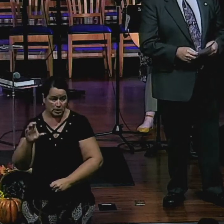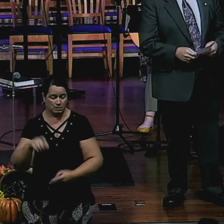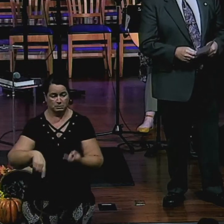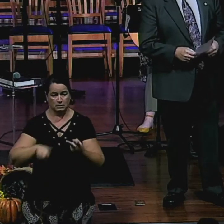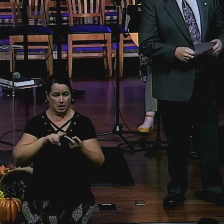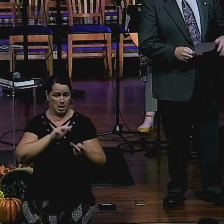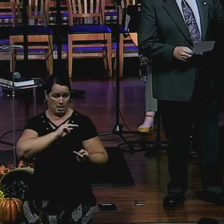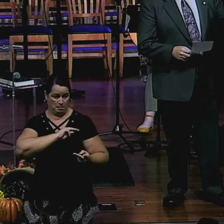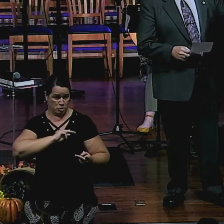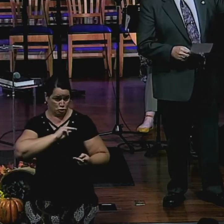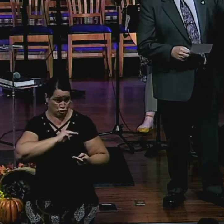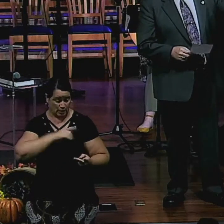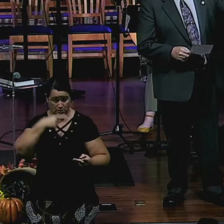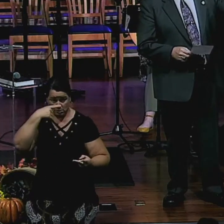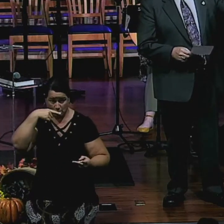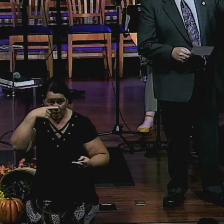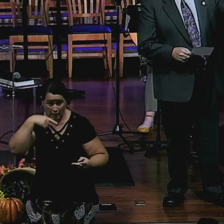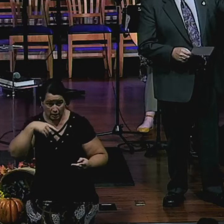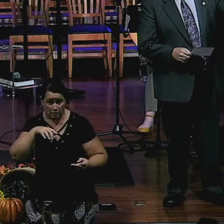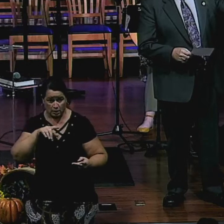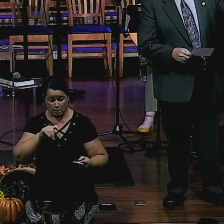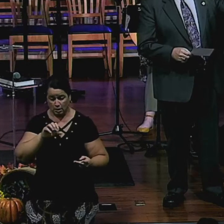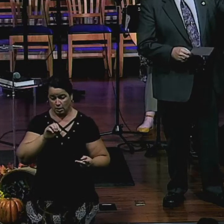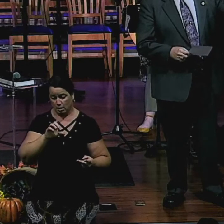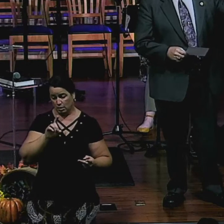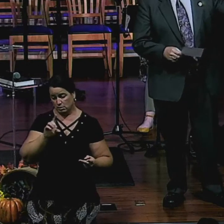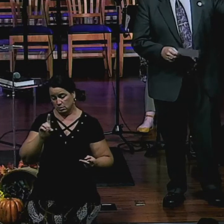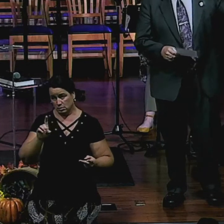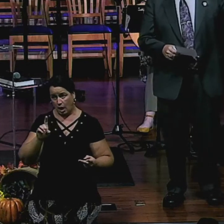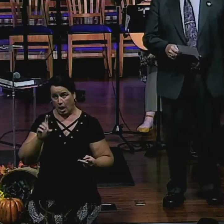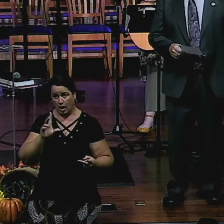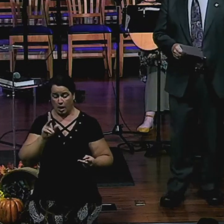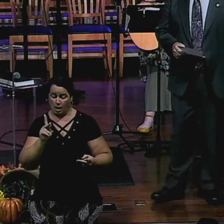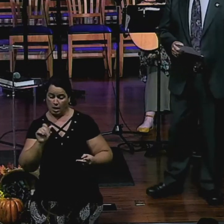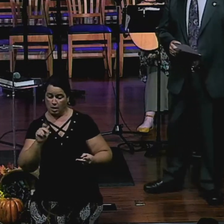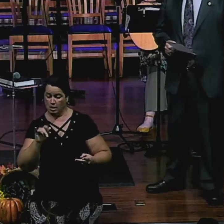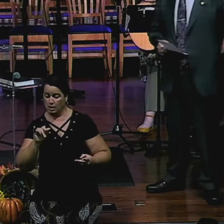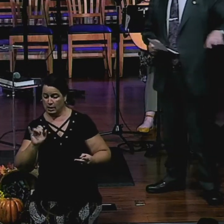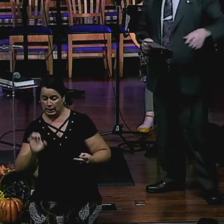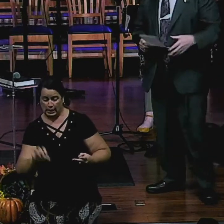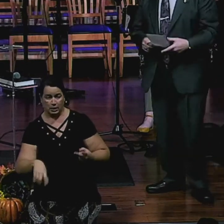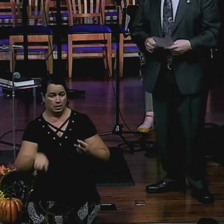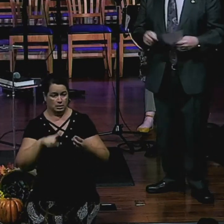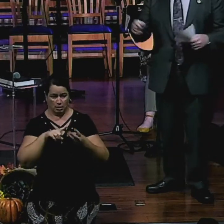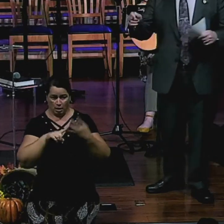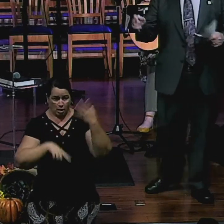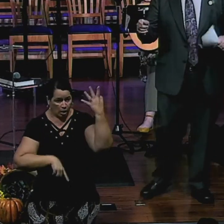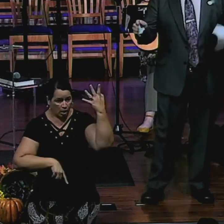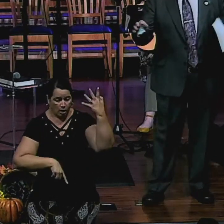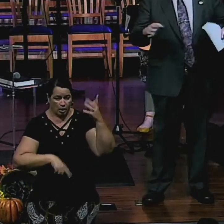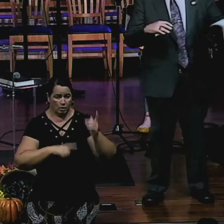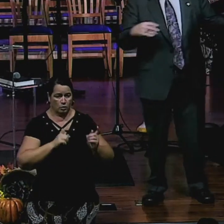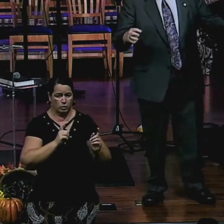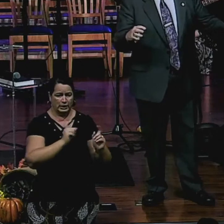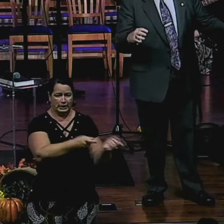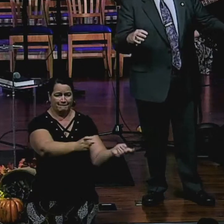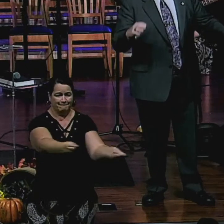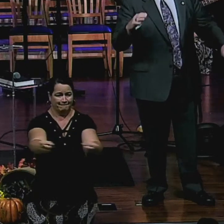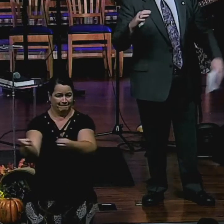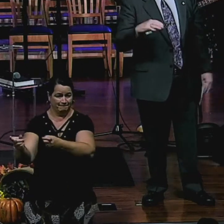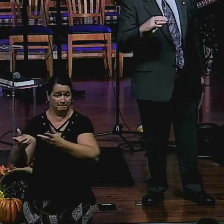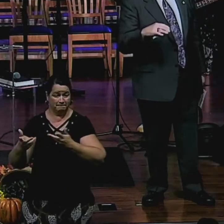Katie, it supports the OPRC. Once again, I want to affirm what Pastor Mark said. It's